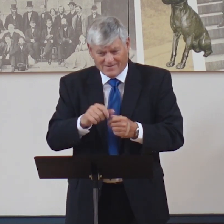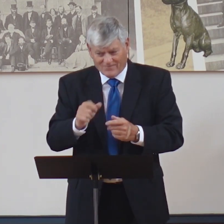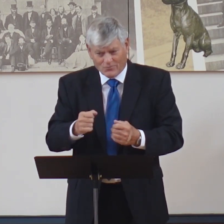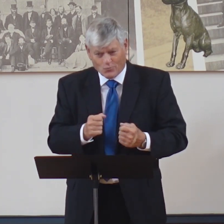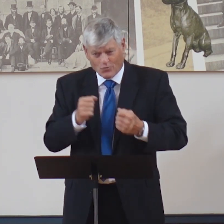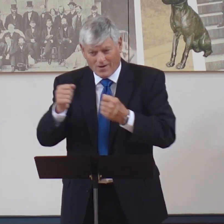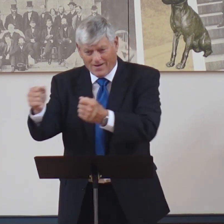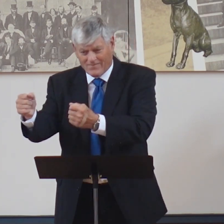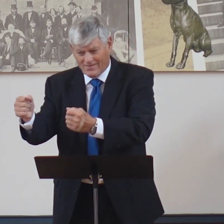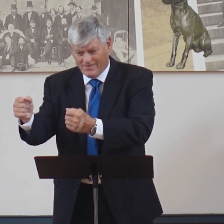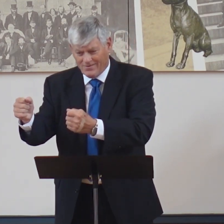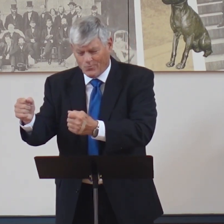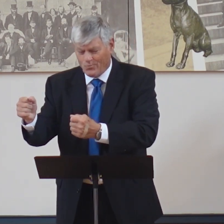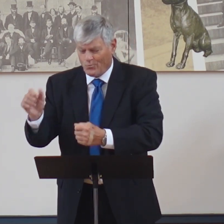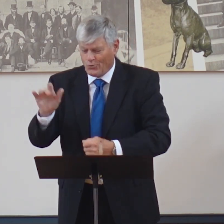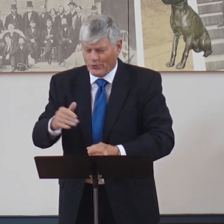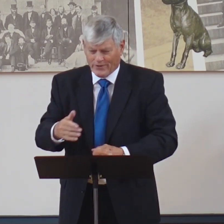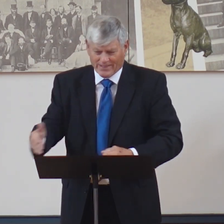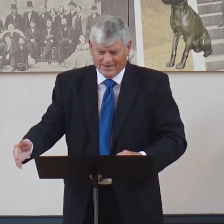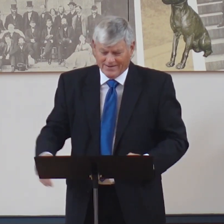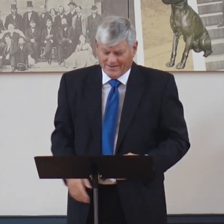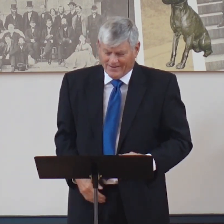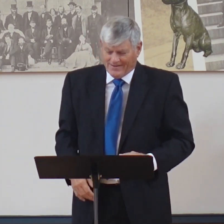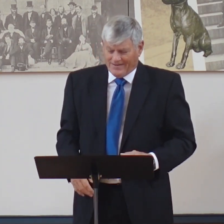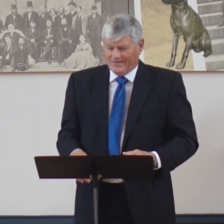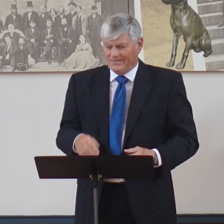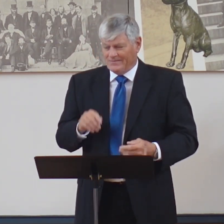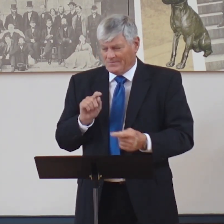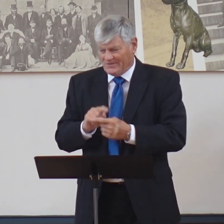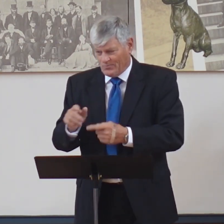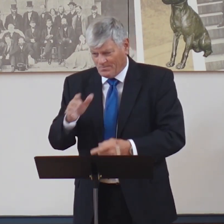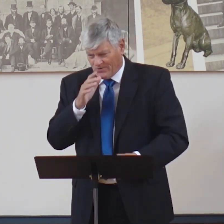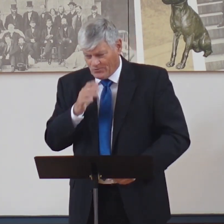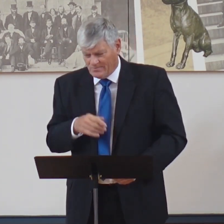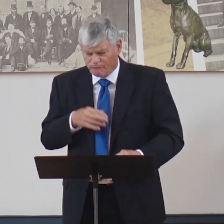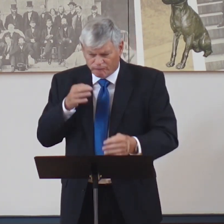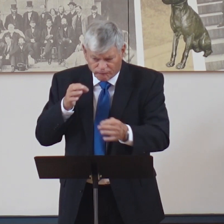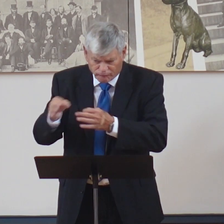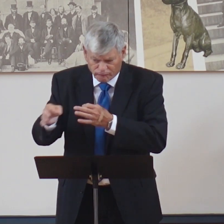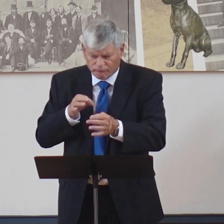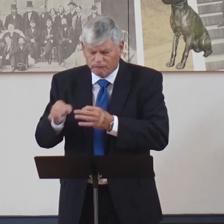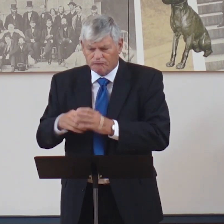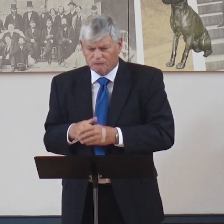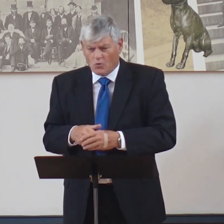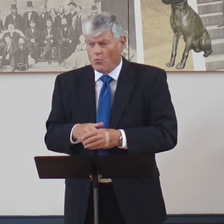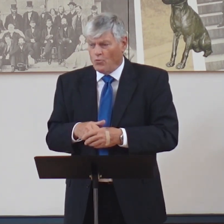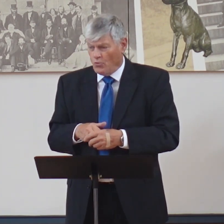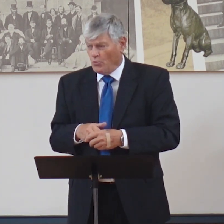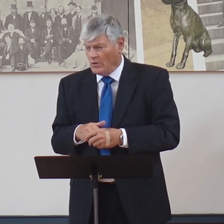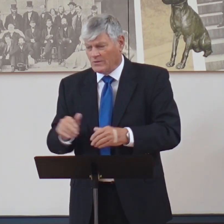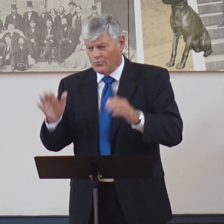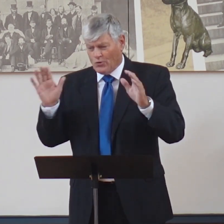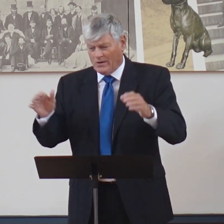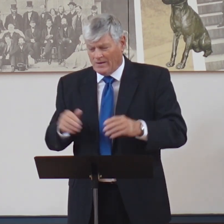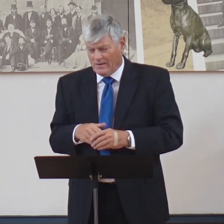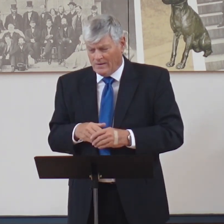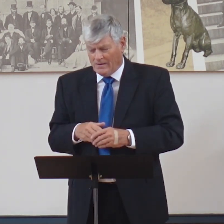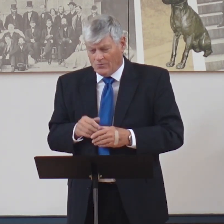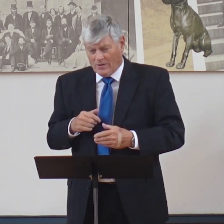video phones or Zoom, so she had to drive over to her mom's house, sit down, and explain to her what she wanted to do. And her mom said,